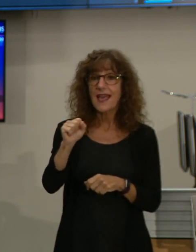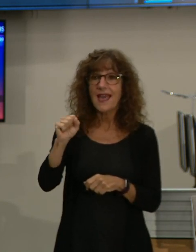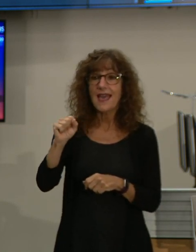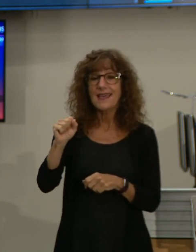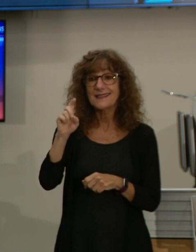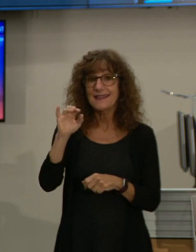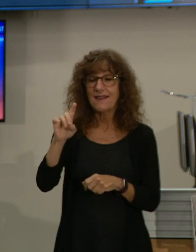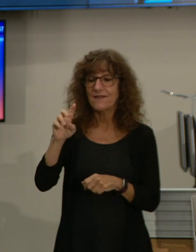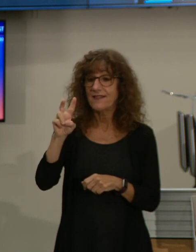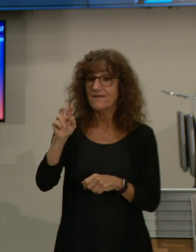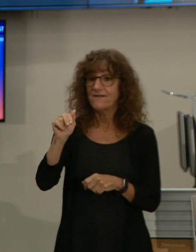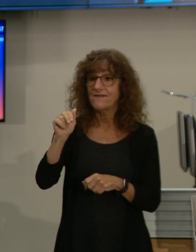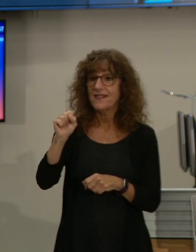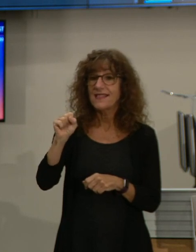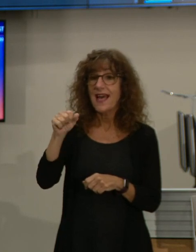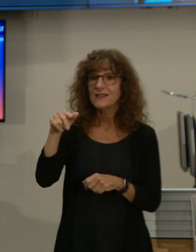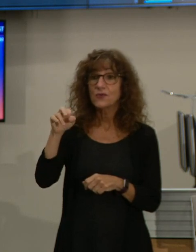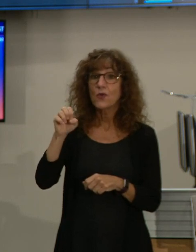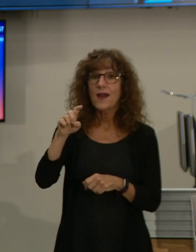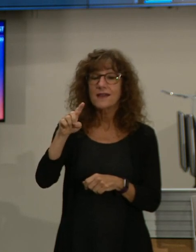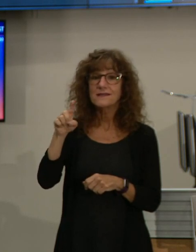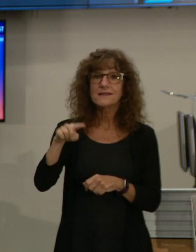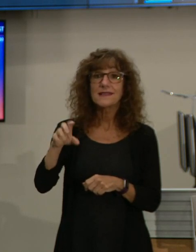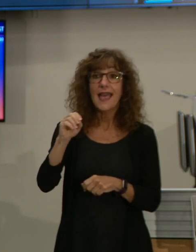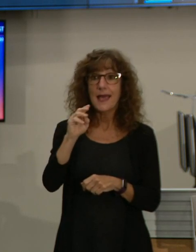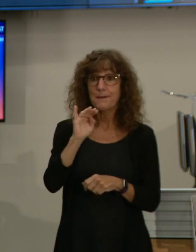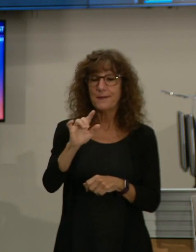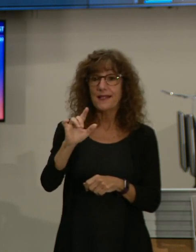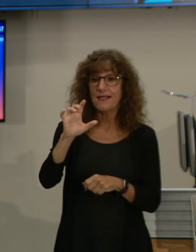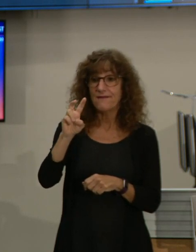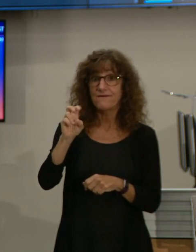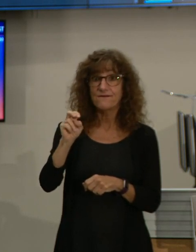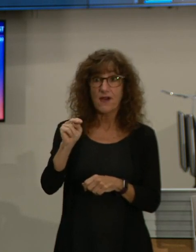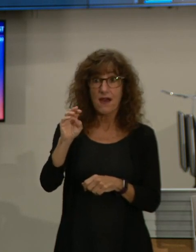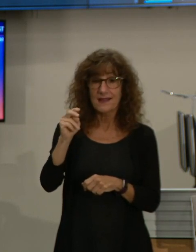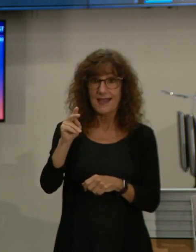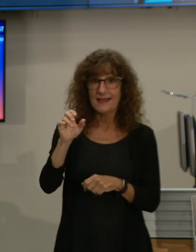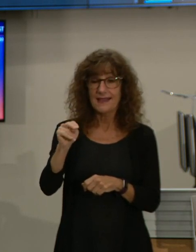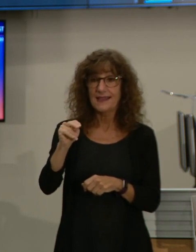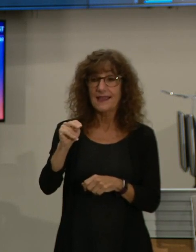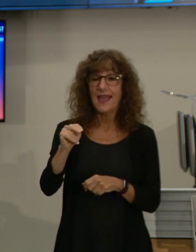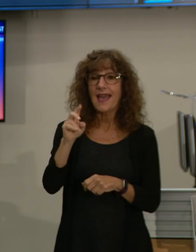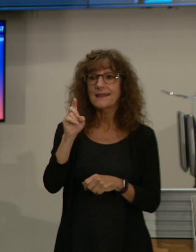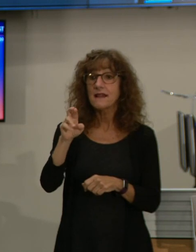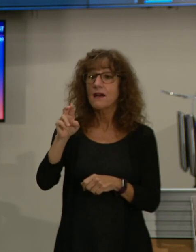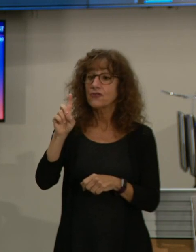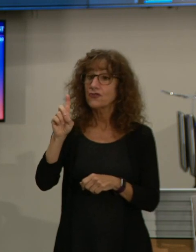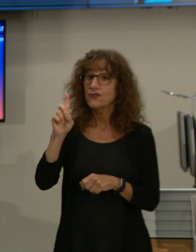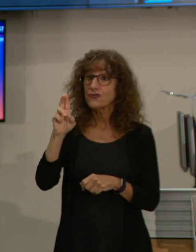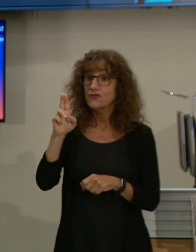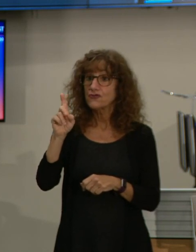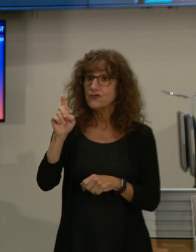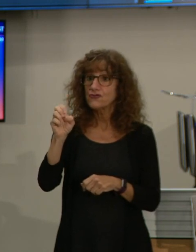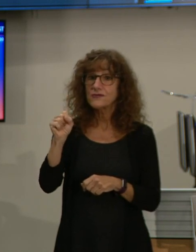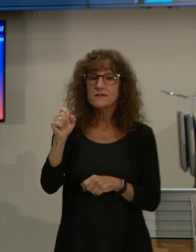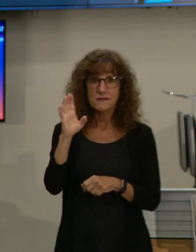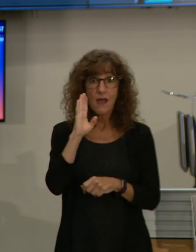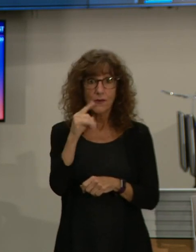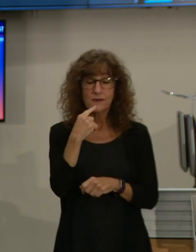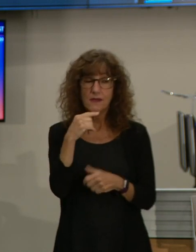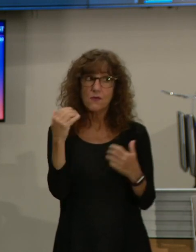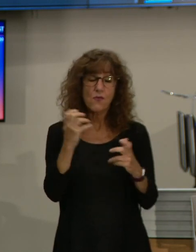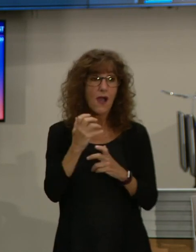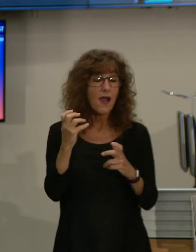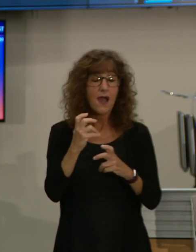And actually, it is Bill Von Haney, who is our co-chair, along with Dr. Charlene Dukes. And I have to just say, oh my